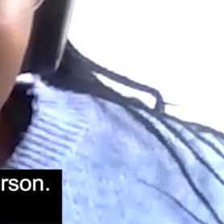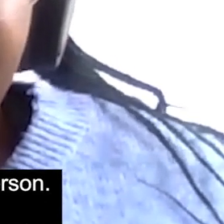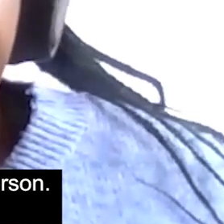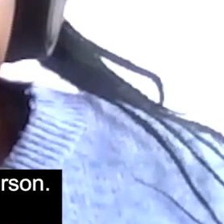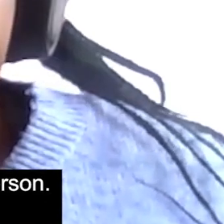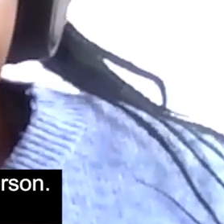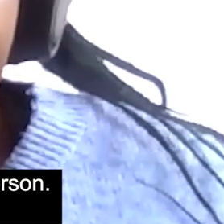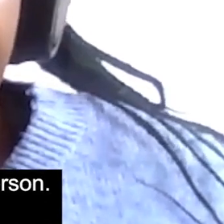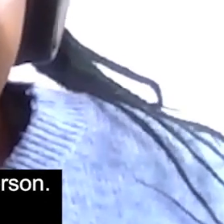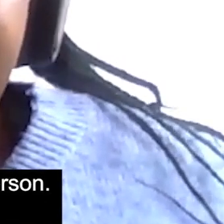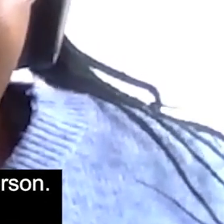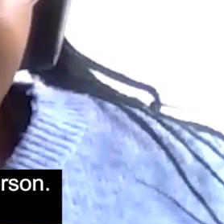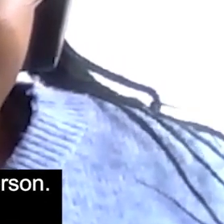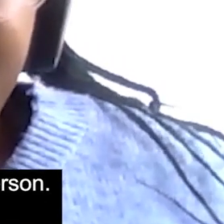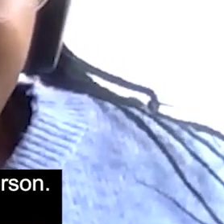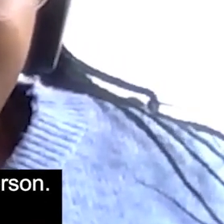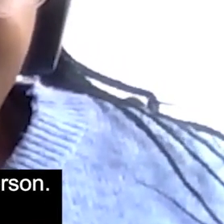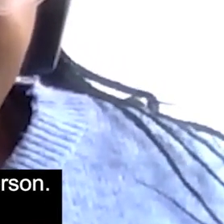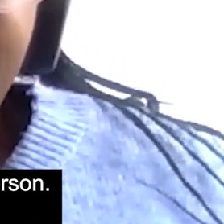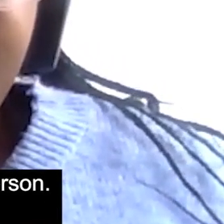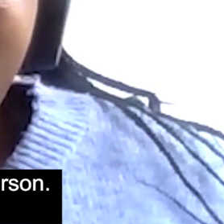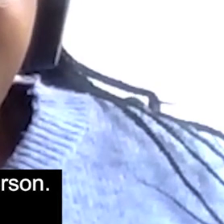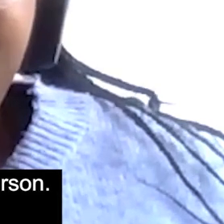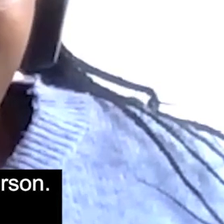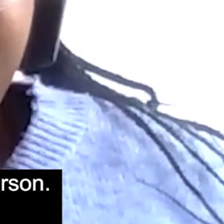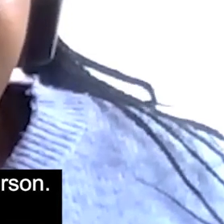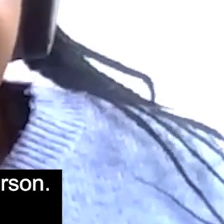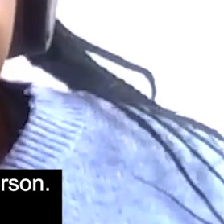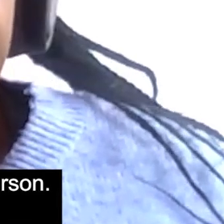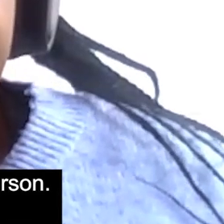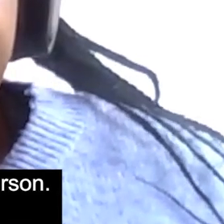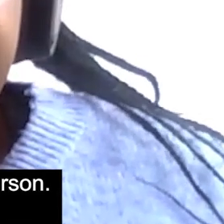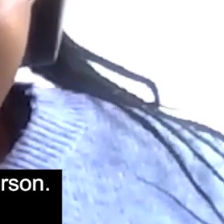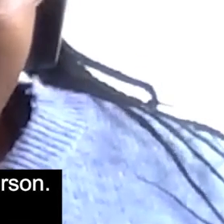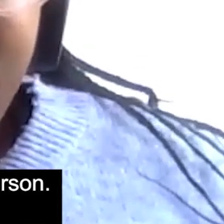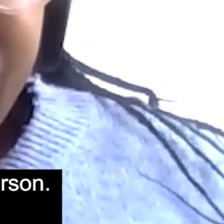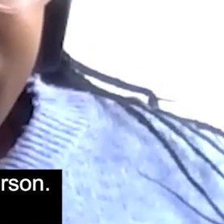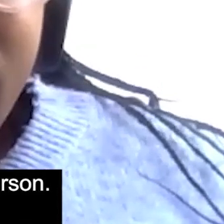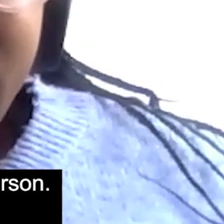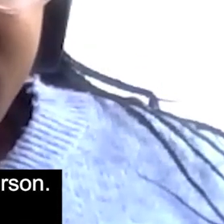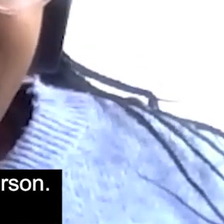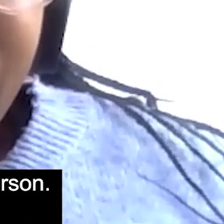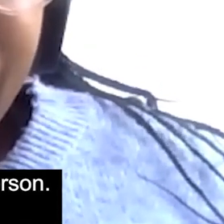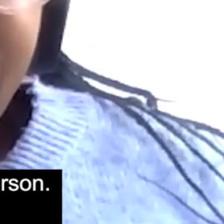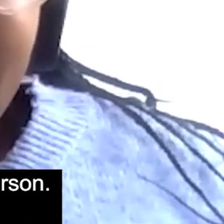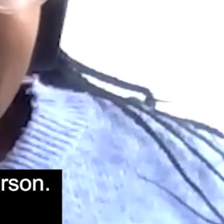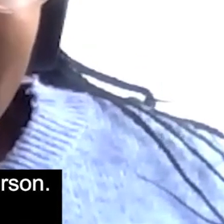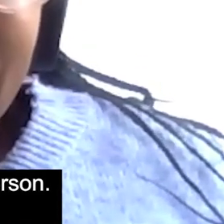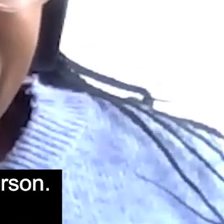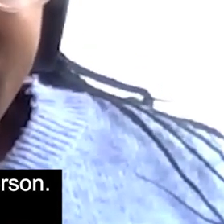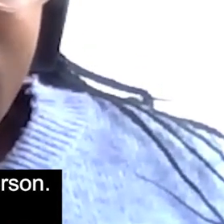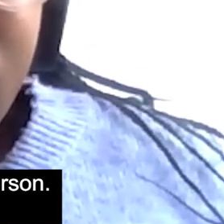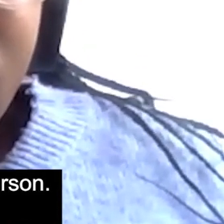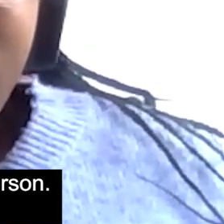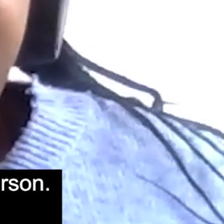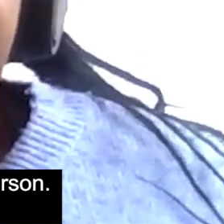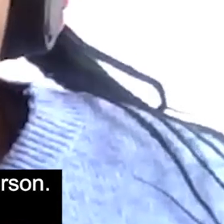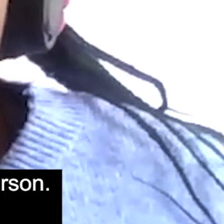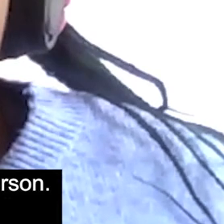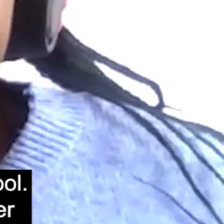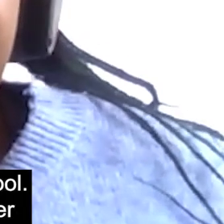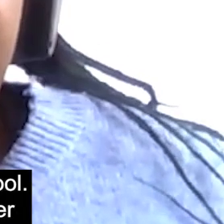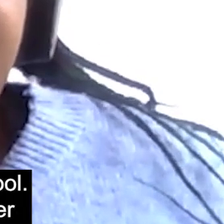or embarrassed of myself as a disabled person. This came from people at